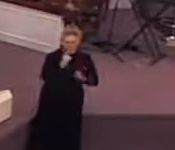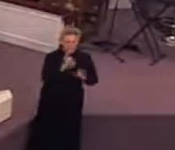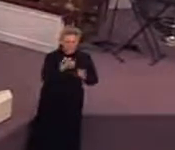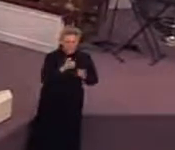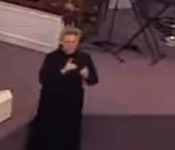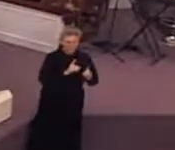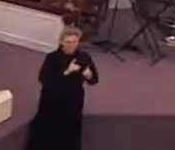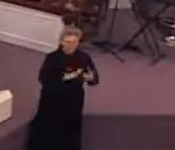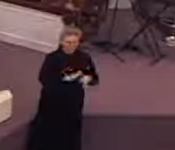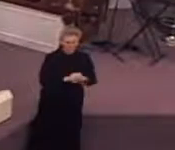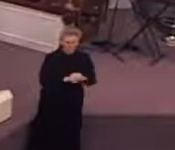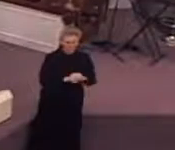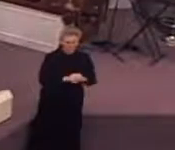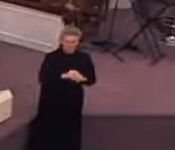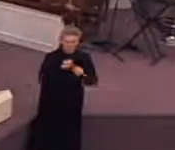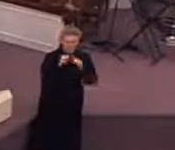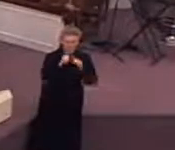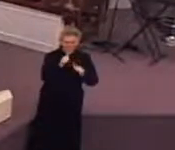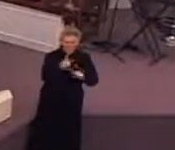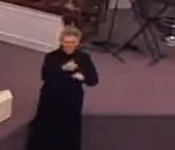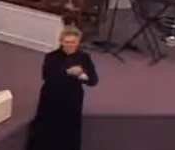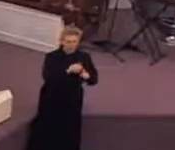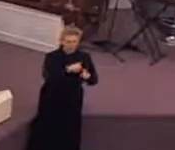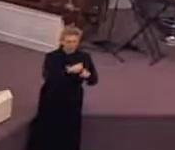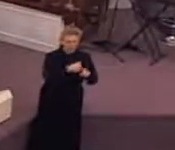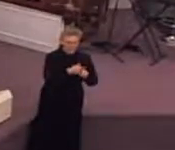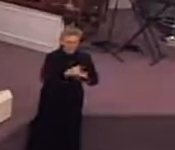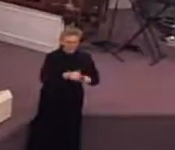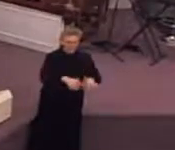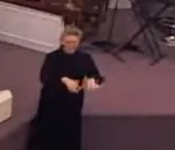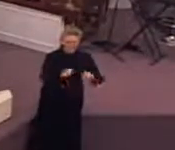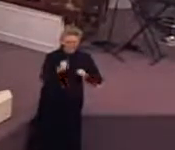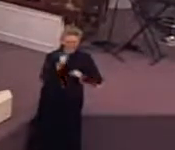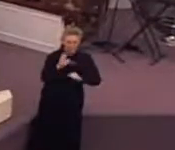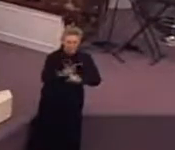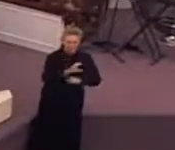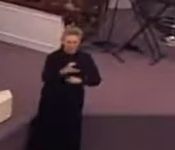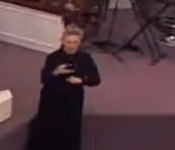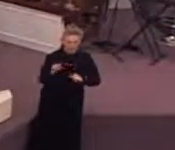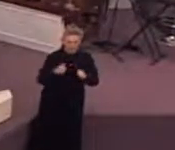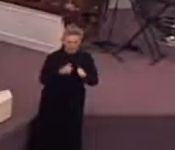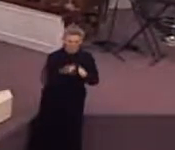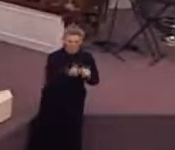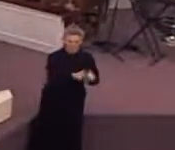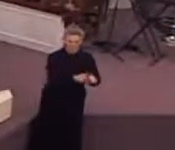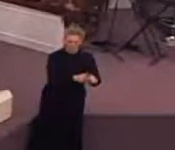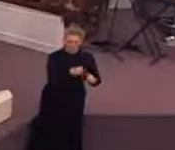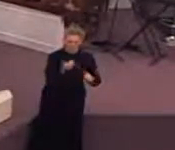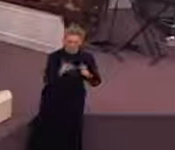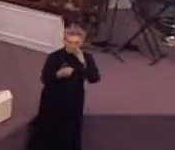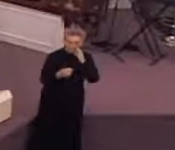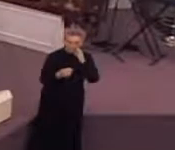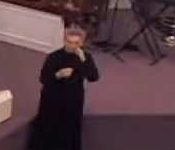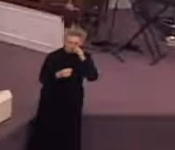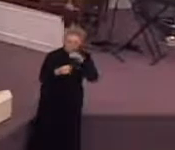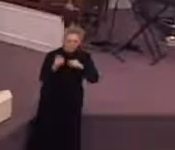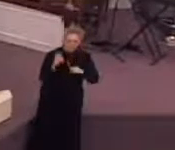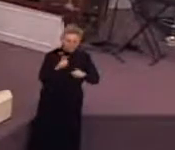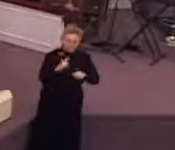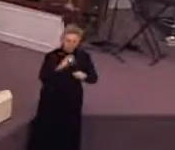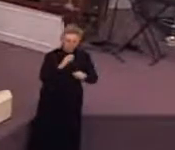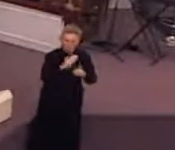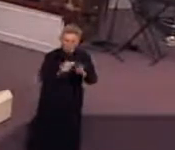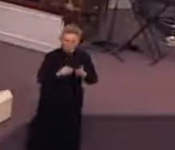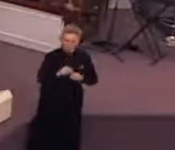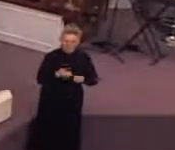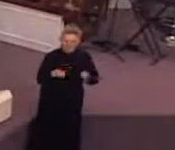going to deny yourself and take up the cross and follow Him. Amen. There's going to be something happen. It's